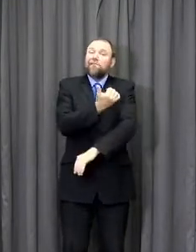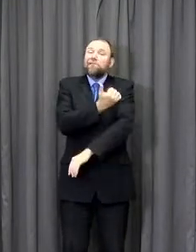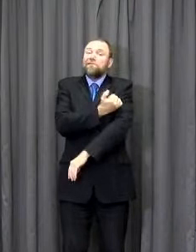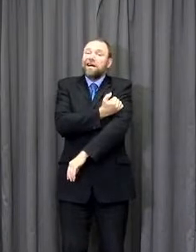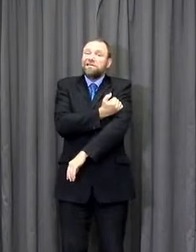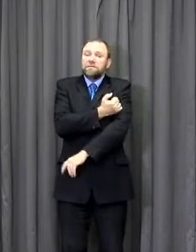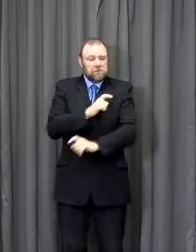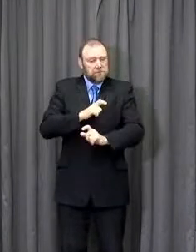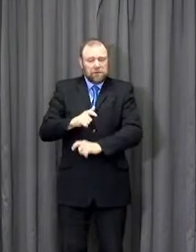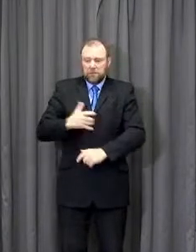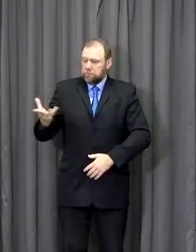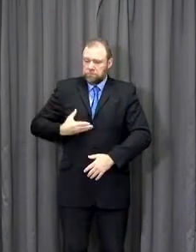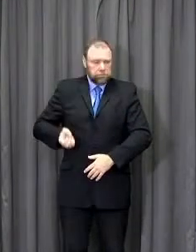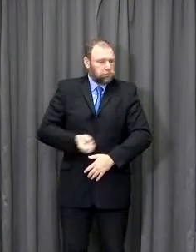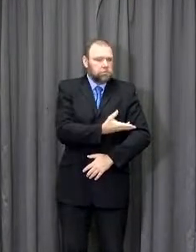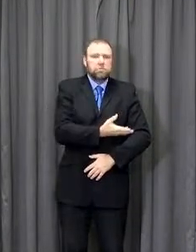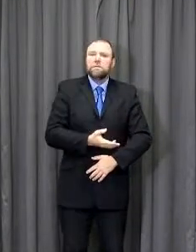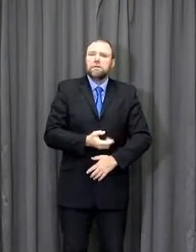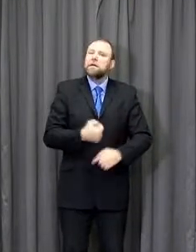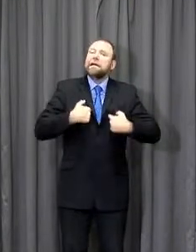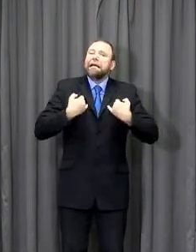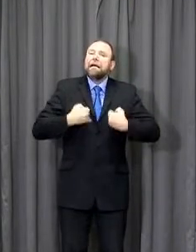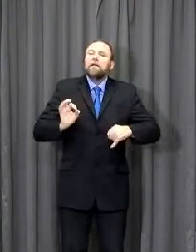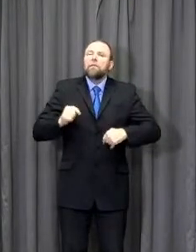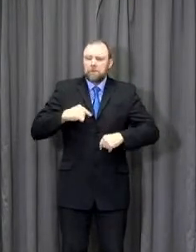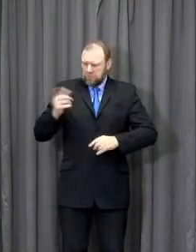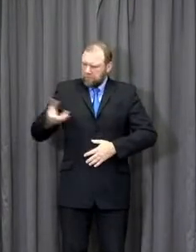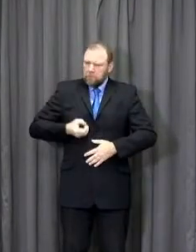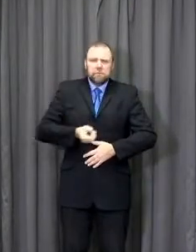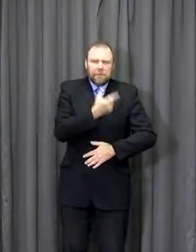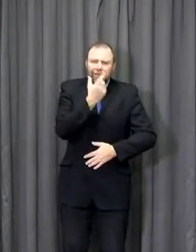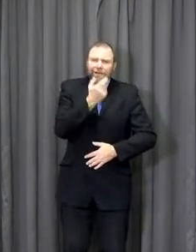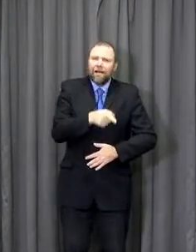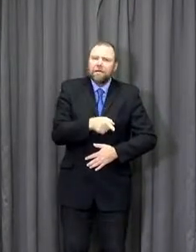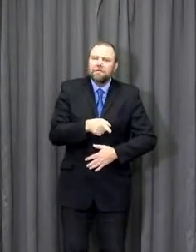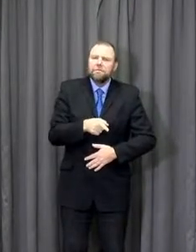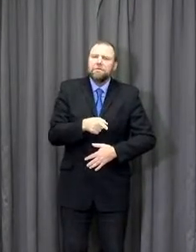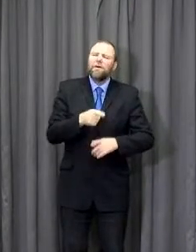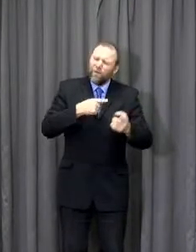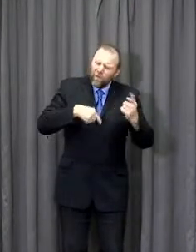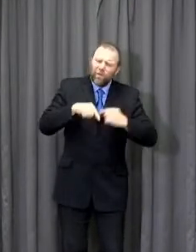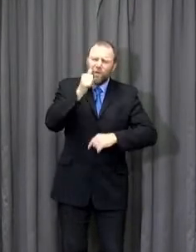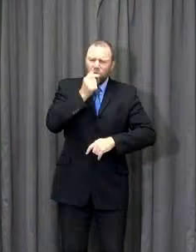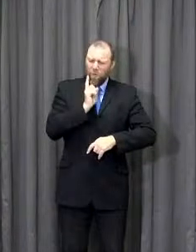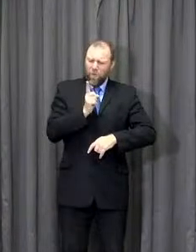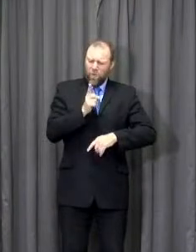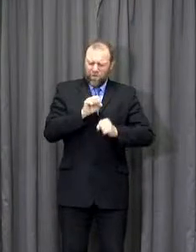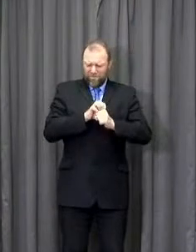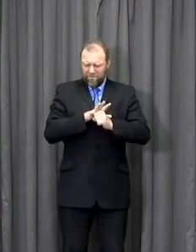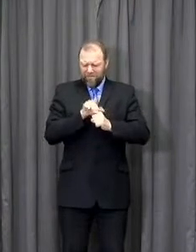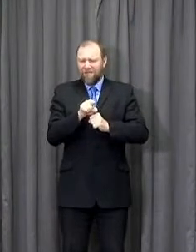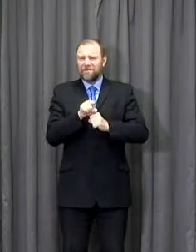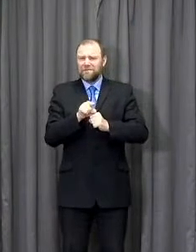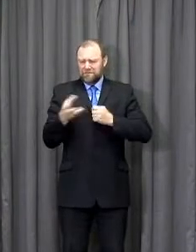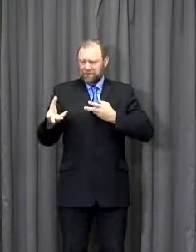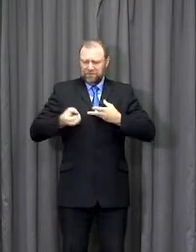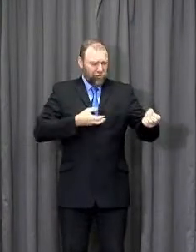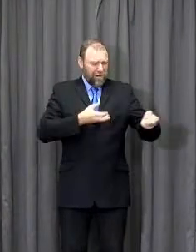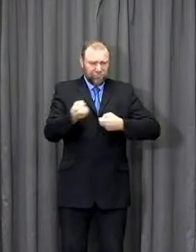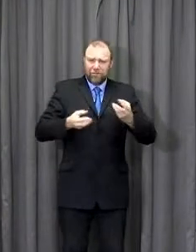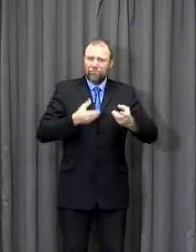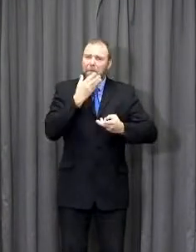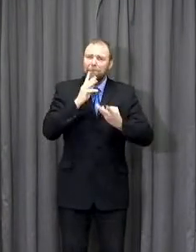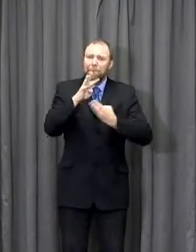we know that the virus thrives on contact between humans, between people. As I've said, we've had more